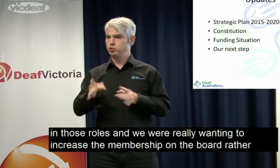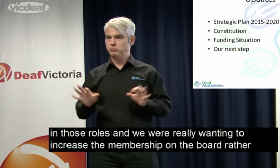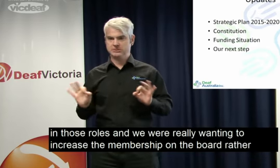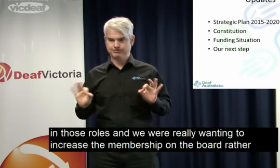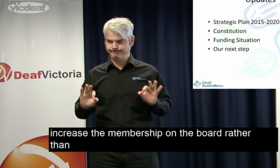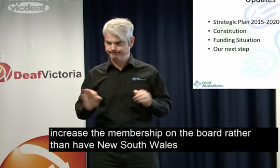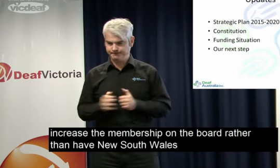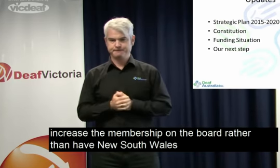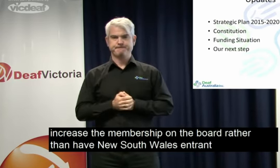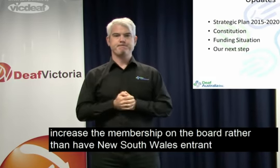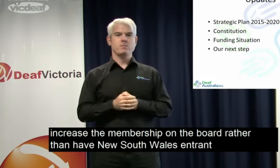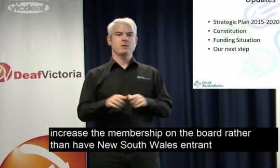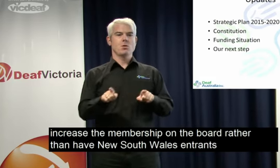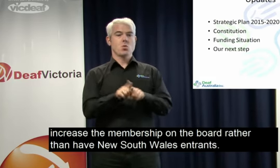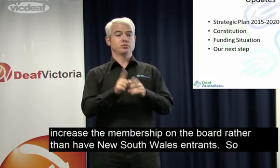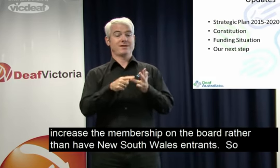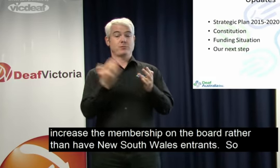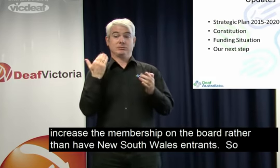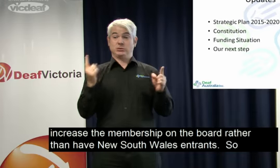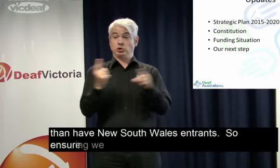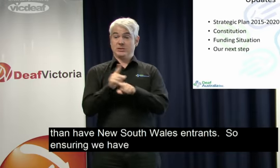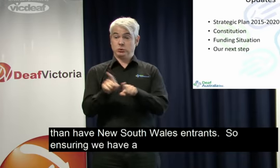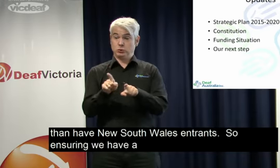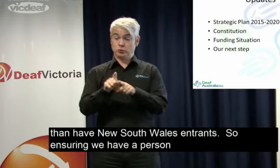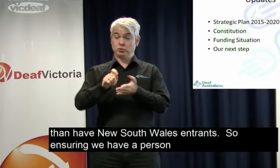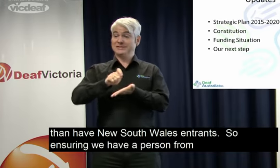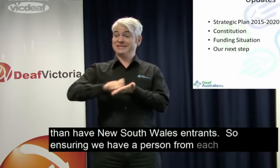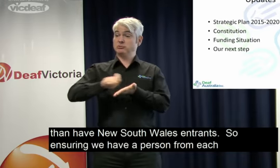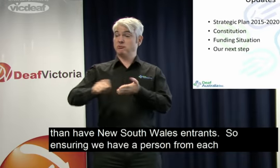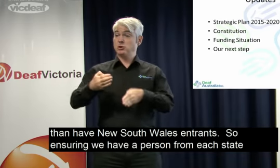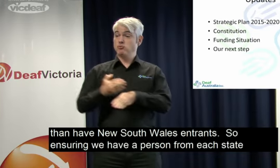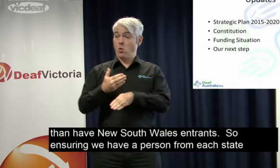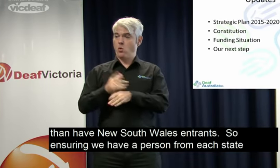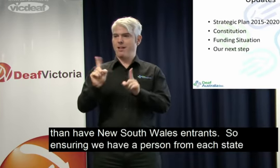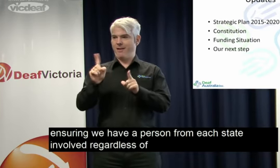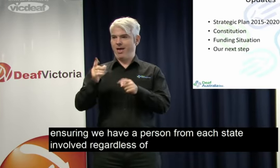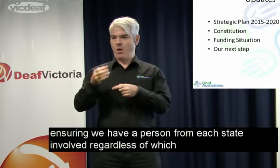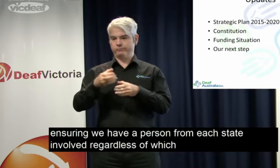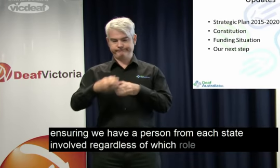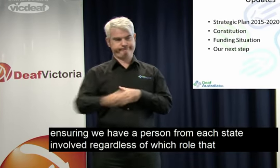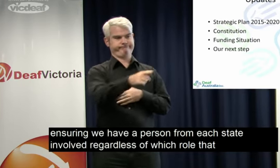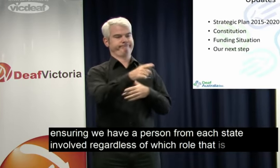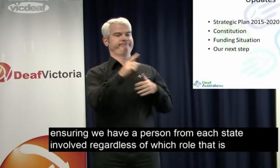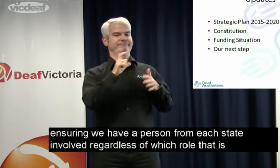involved, regardless of which role that is. And more recently, we had the change of the secretary